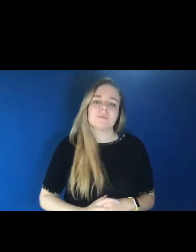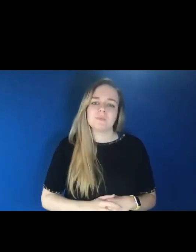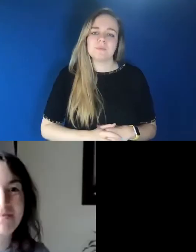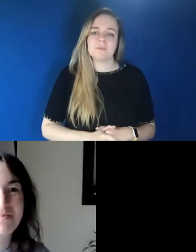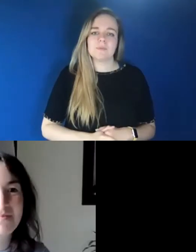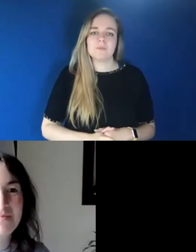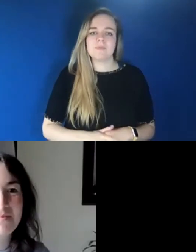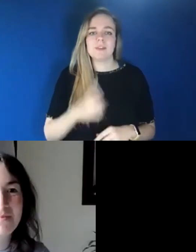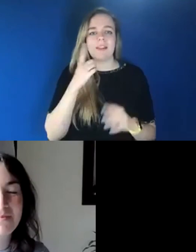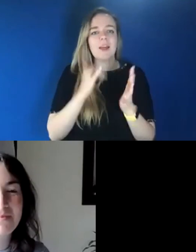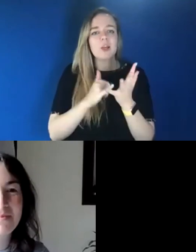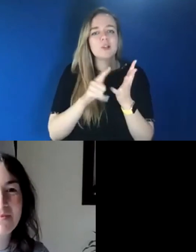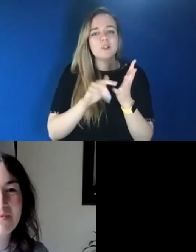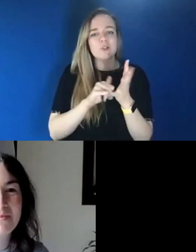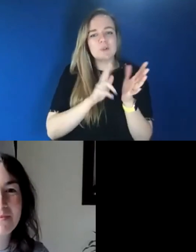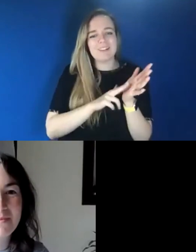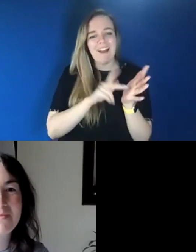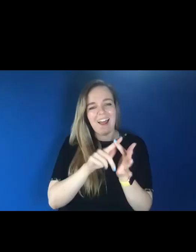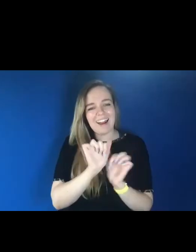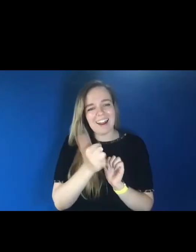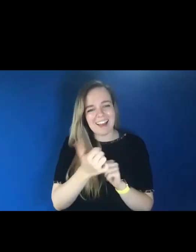I think it's Suzanne's turn to be on the hotspot next.